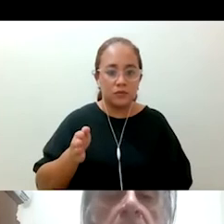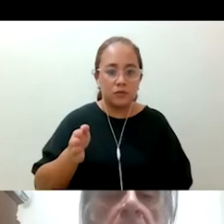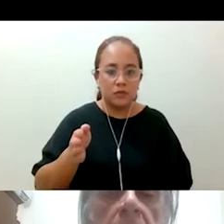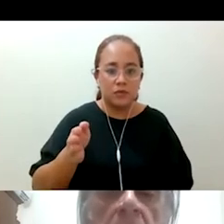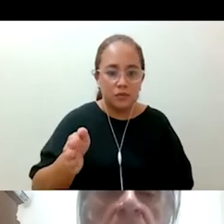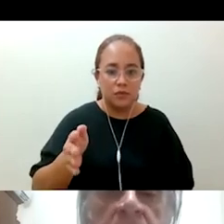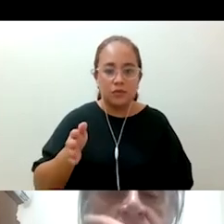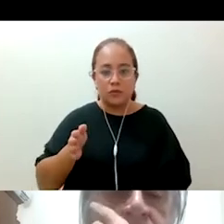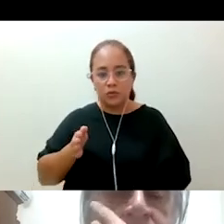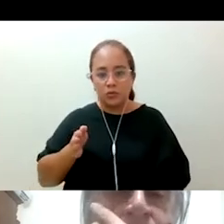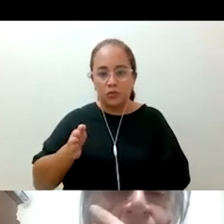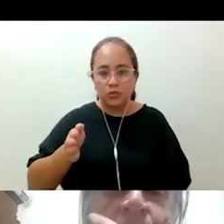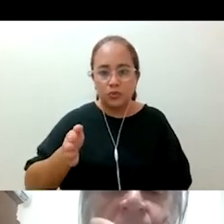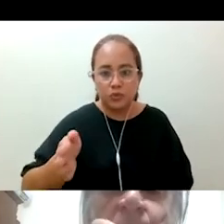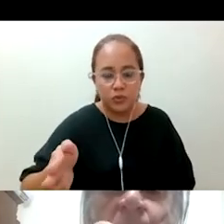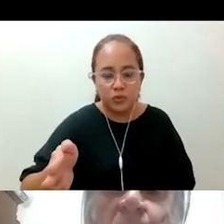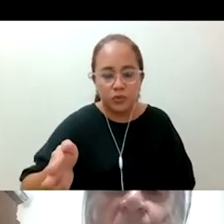Okay. Um,